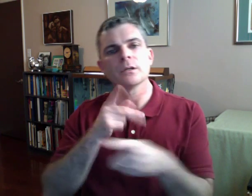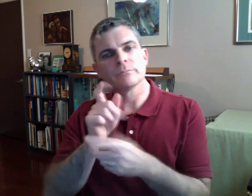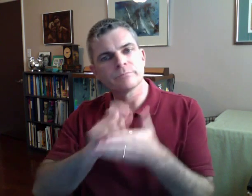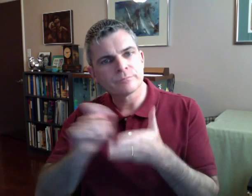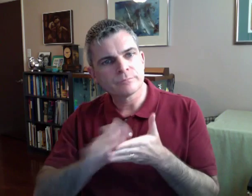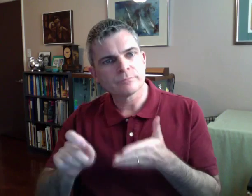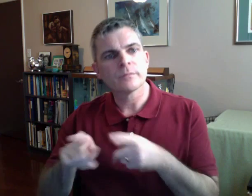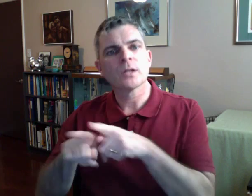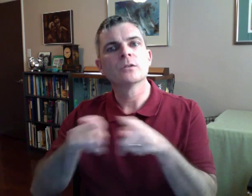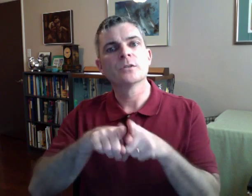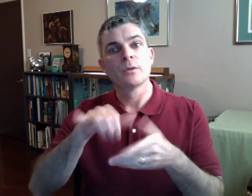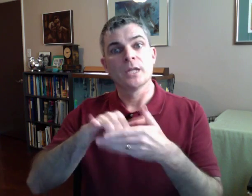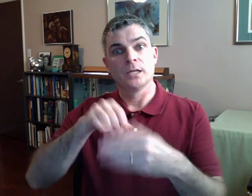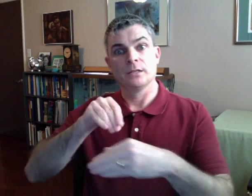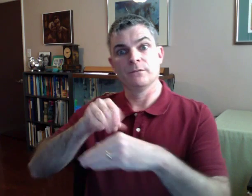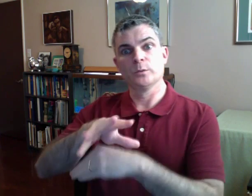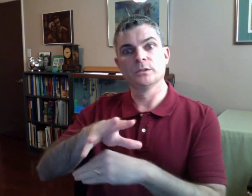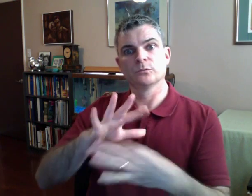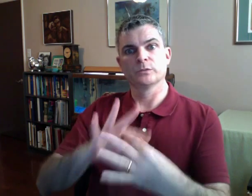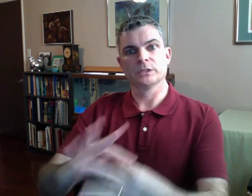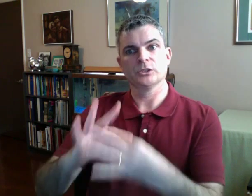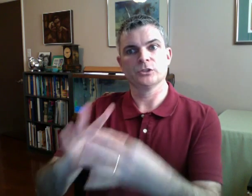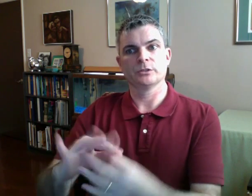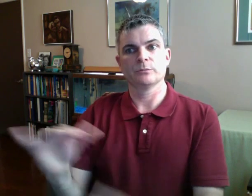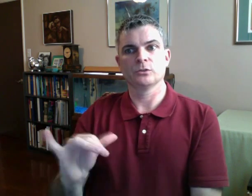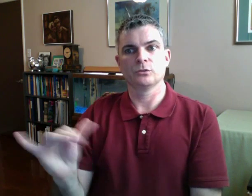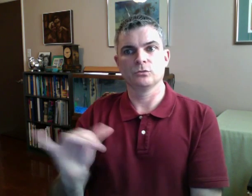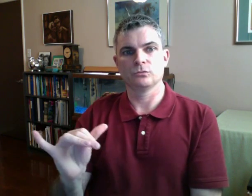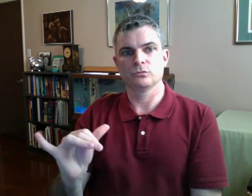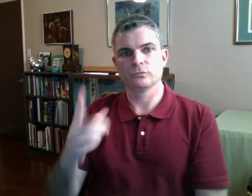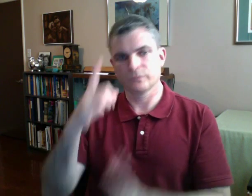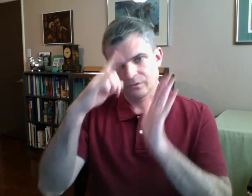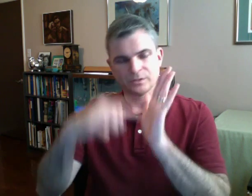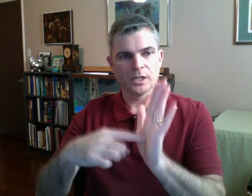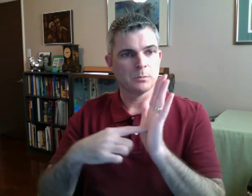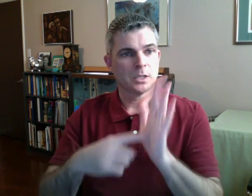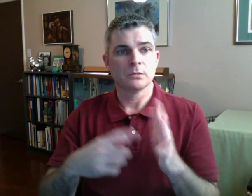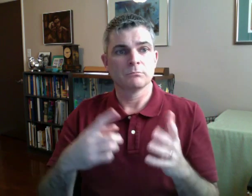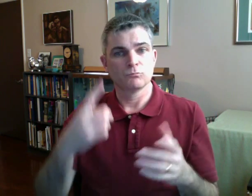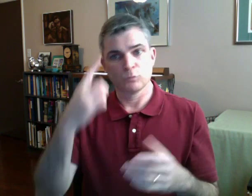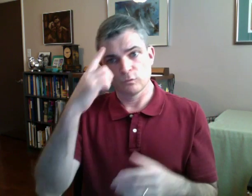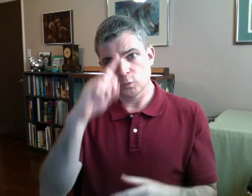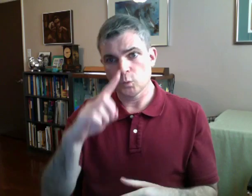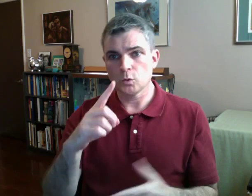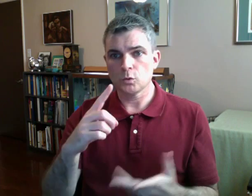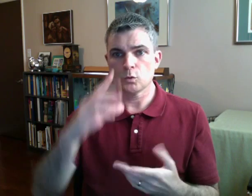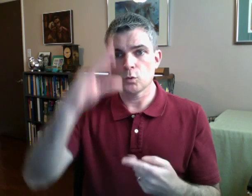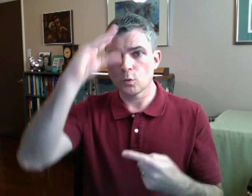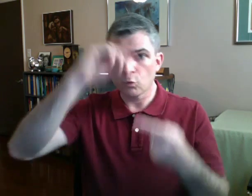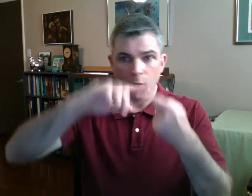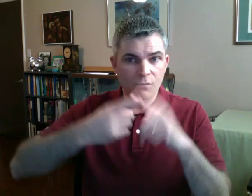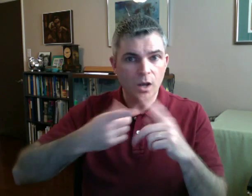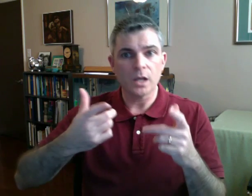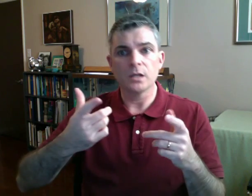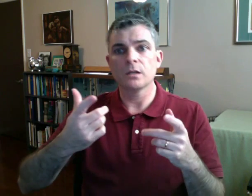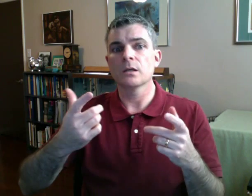relationships that we have as well. For example, it is perfectly appropriate for a boyfriend to have a personal or intimate